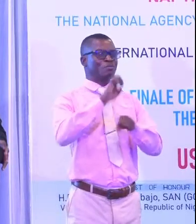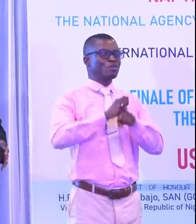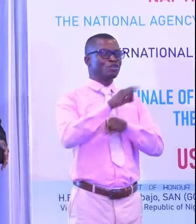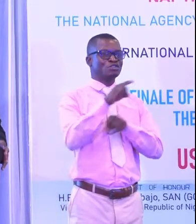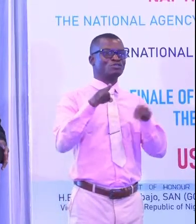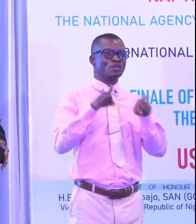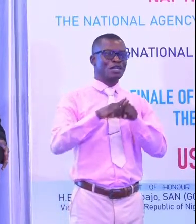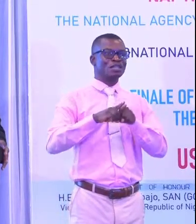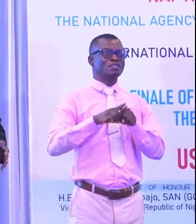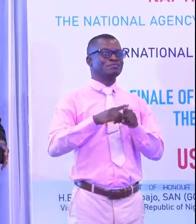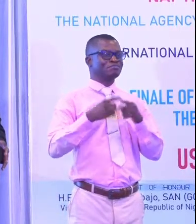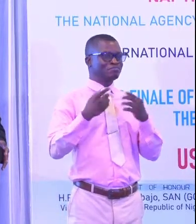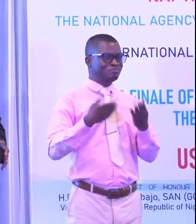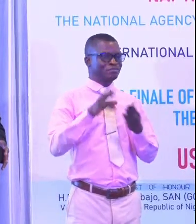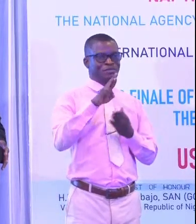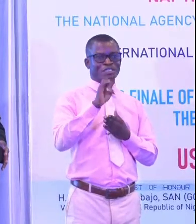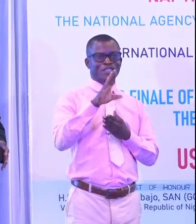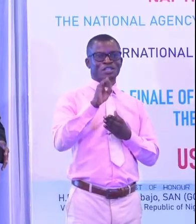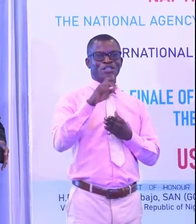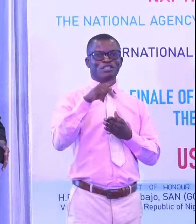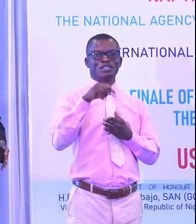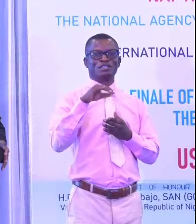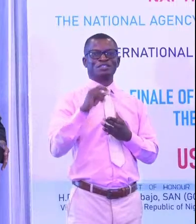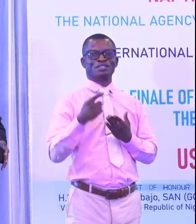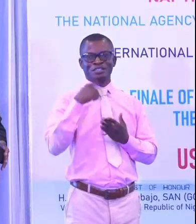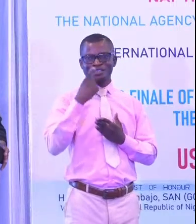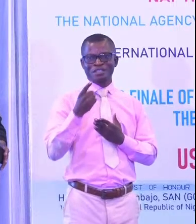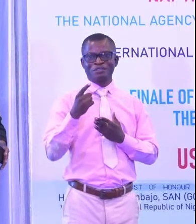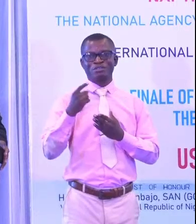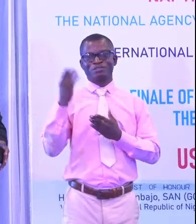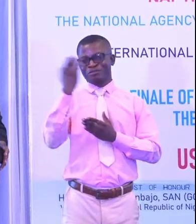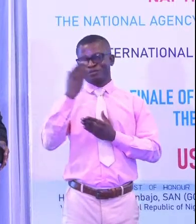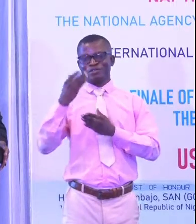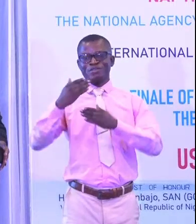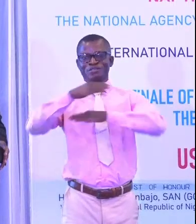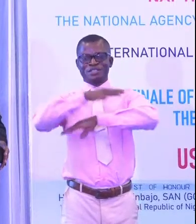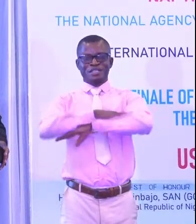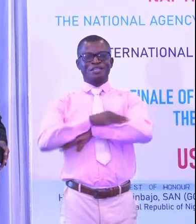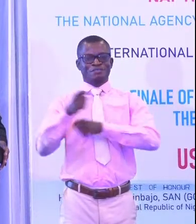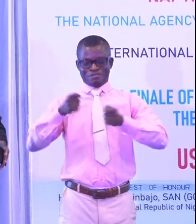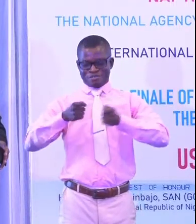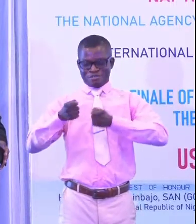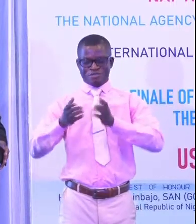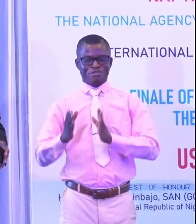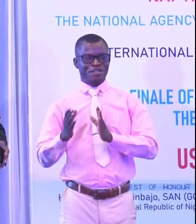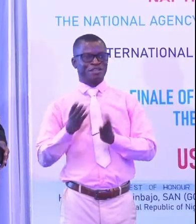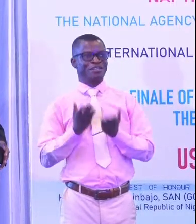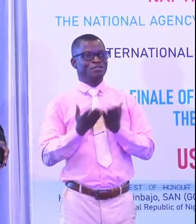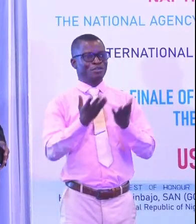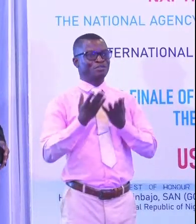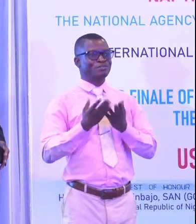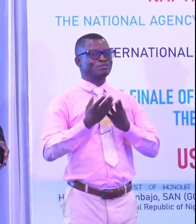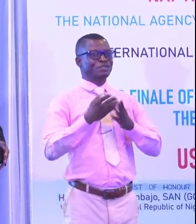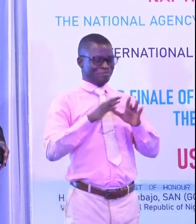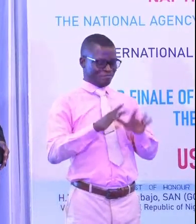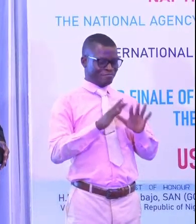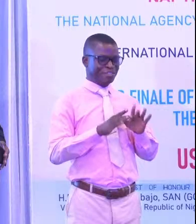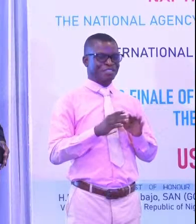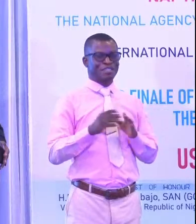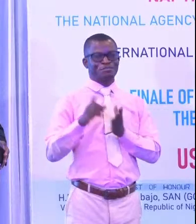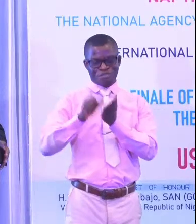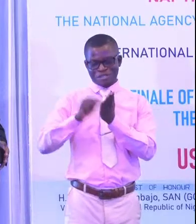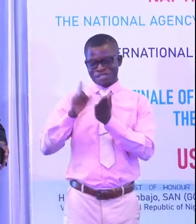as a receptionist, they say you are a front desk controller. If they want to recruit you as a typist, they'll say printed